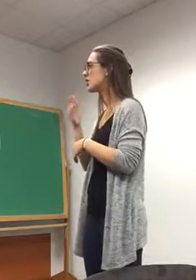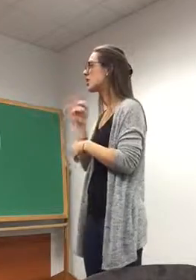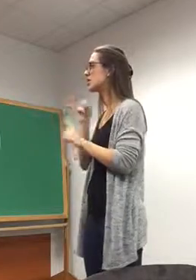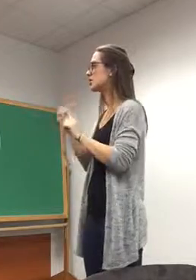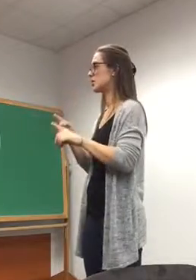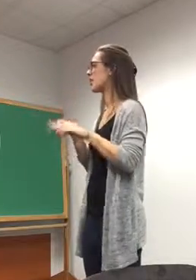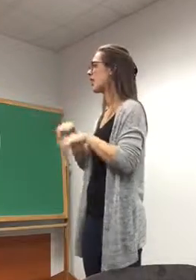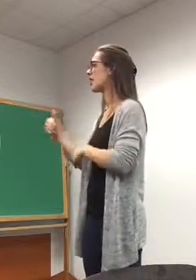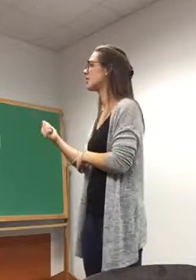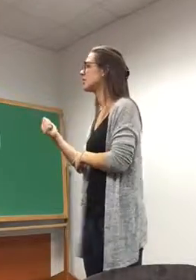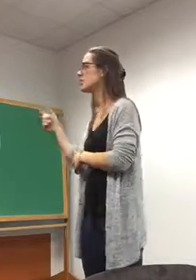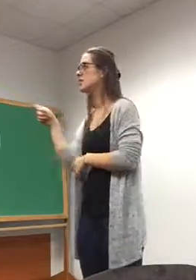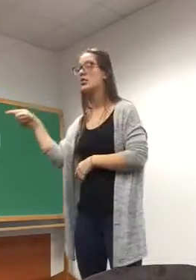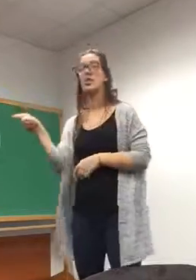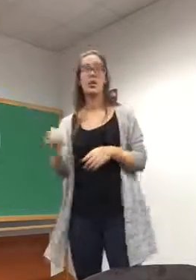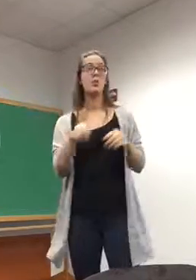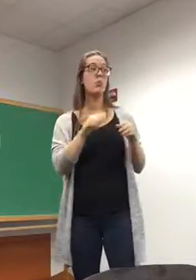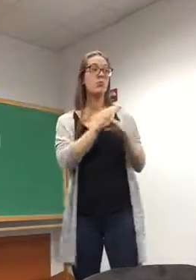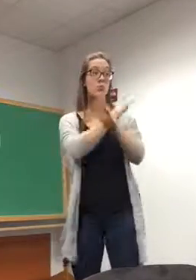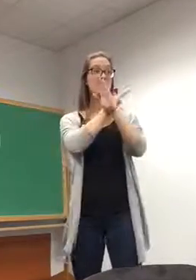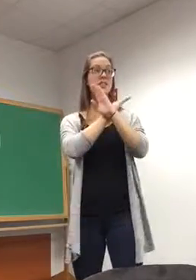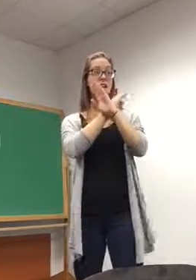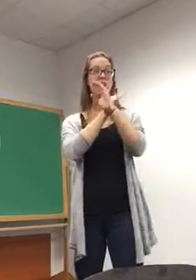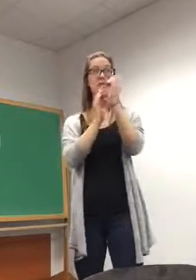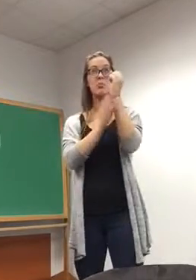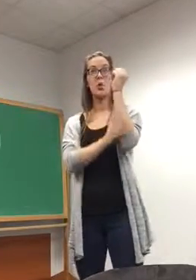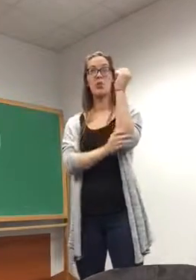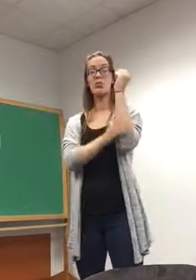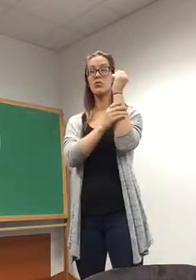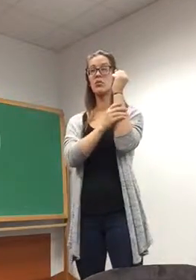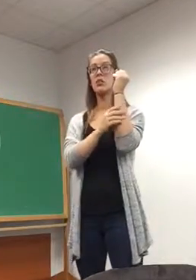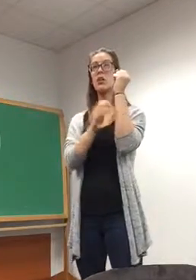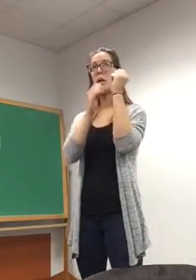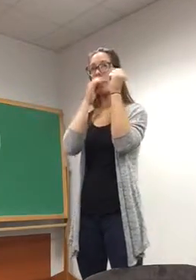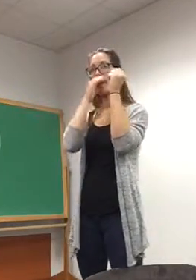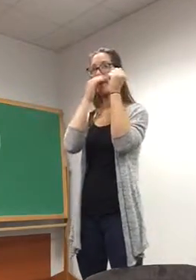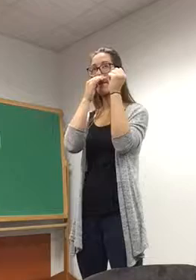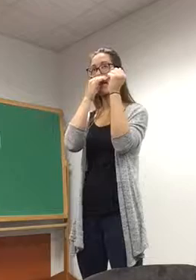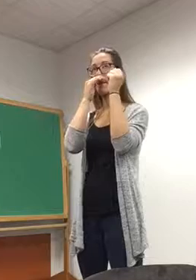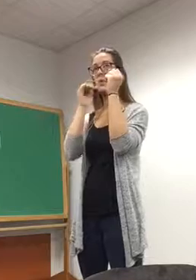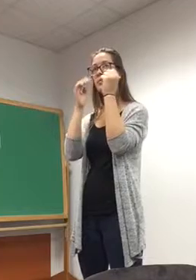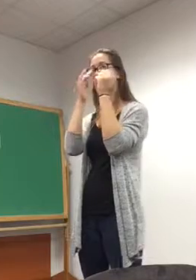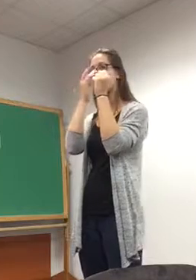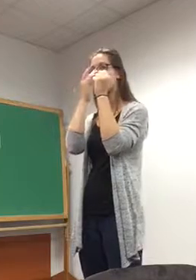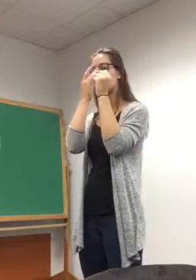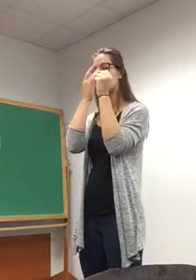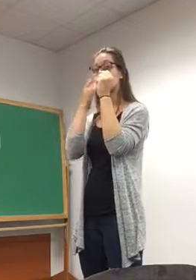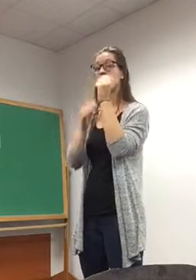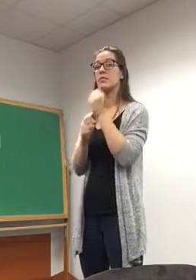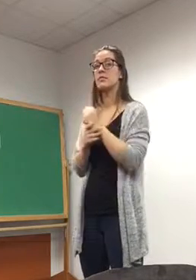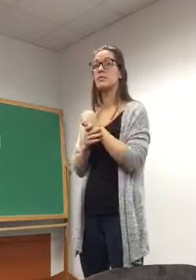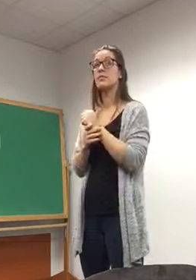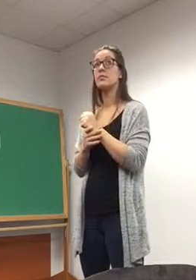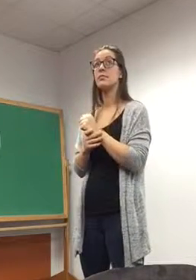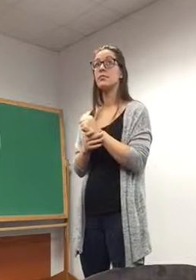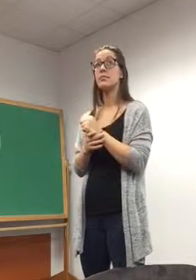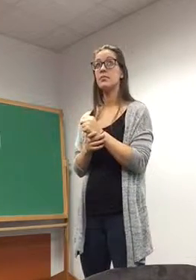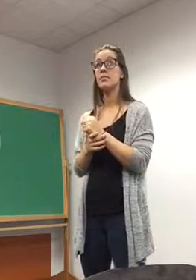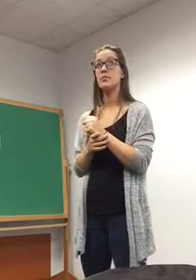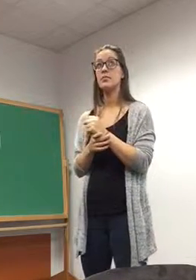Protected. Good answer. Oh, it might not hurt the bone as much. Okay, good. Protection, support are the two things I